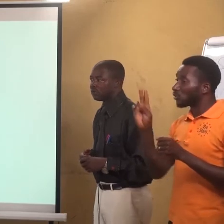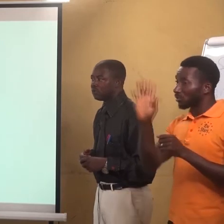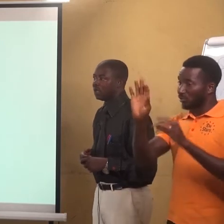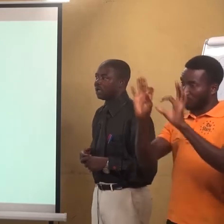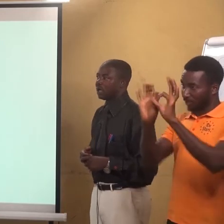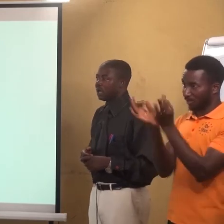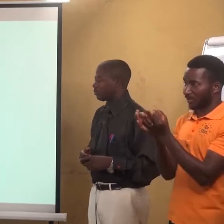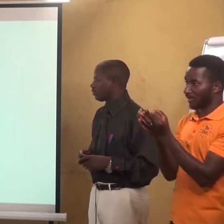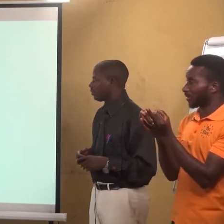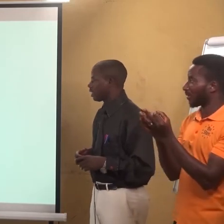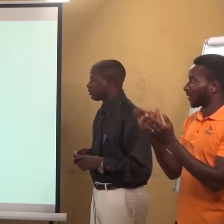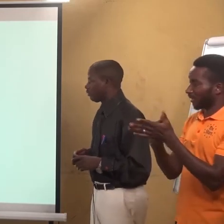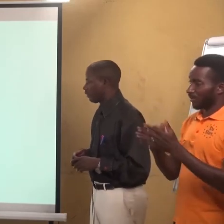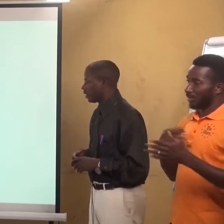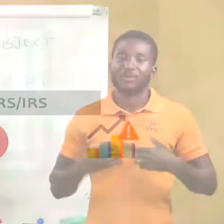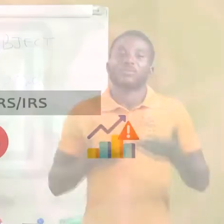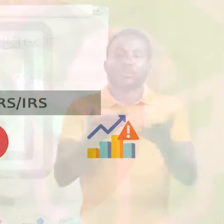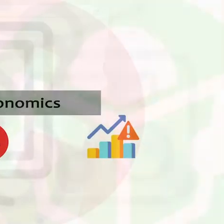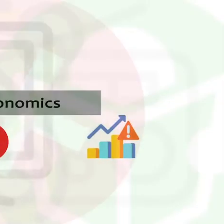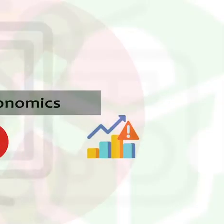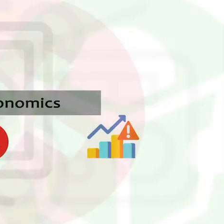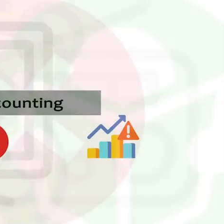is 2, and so on and so forth.